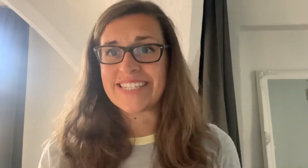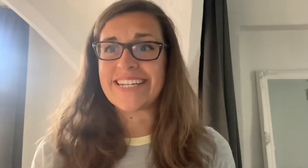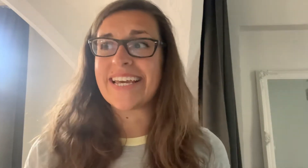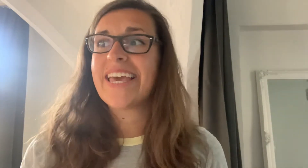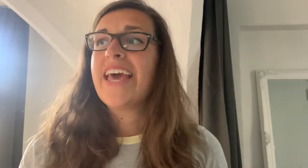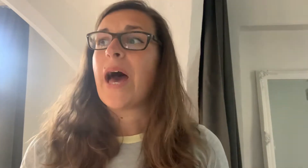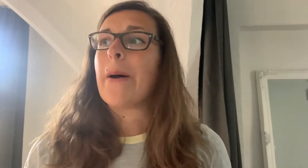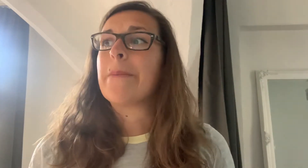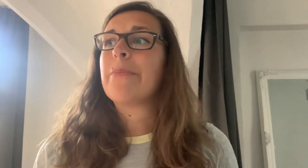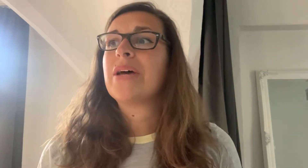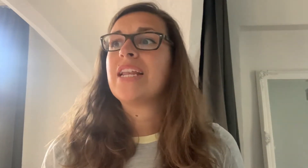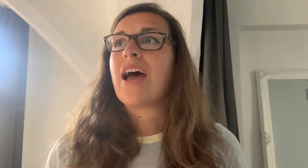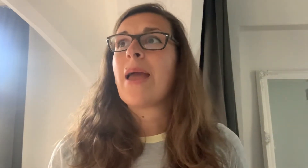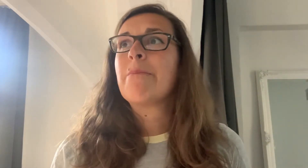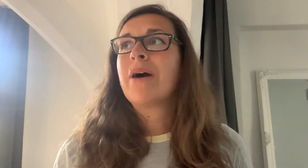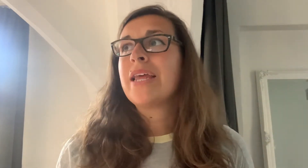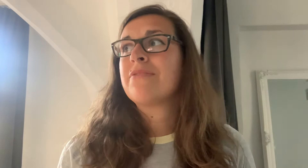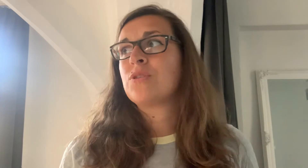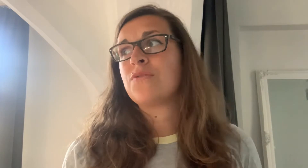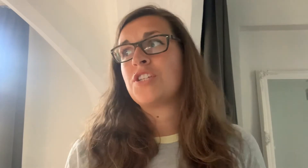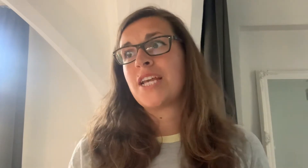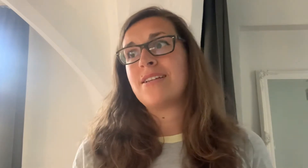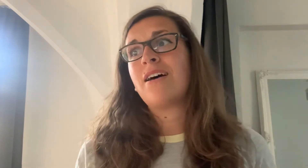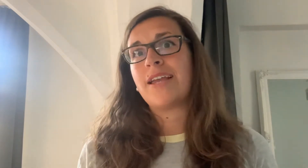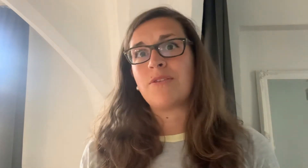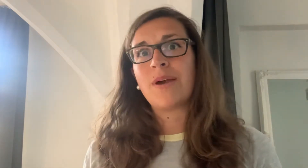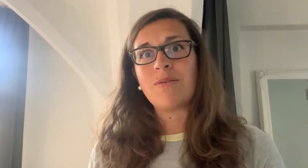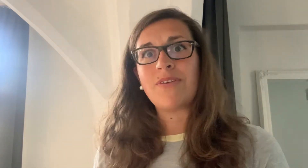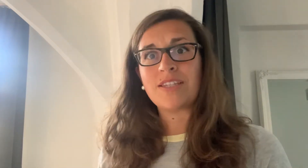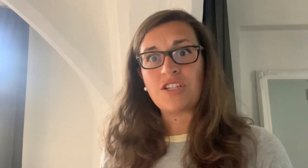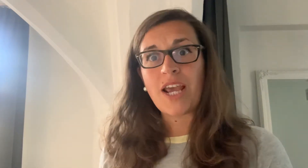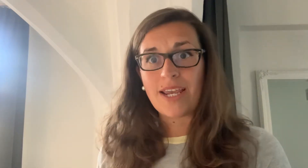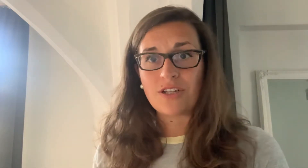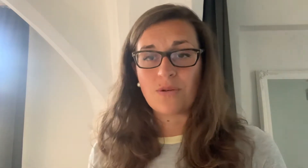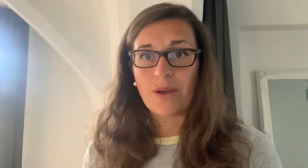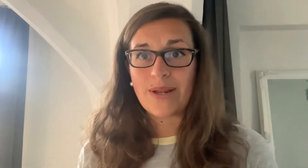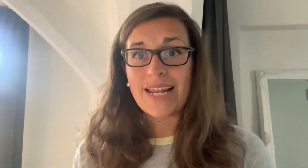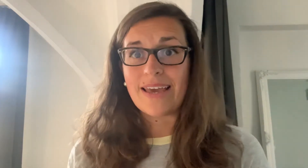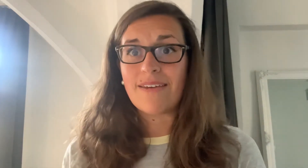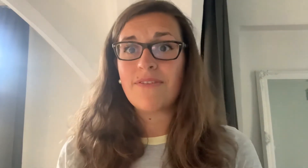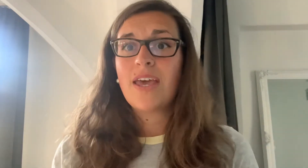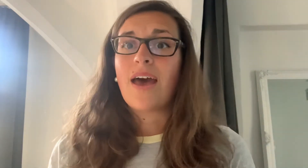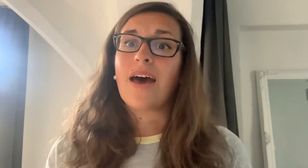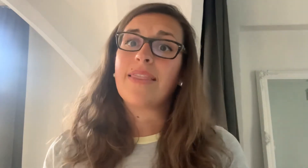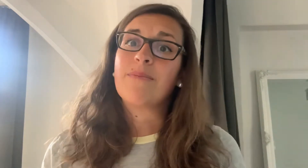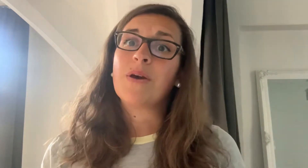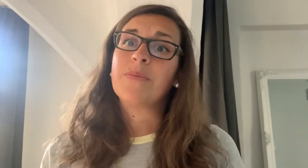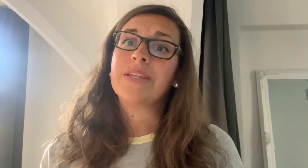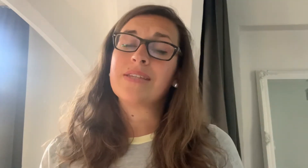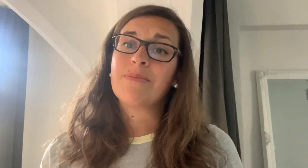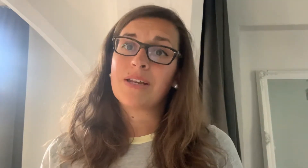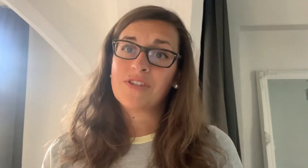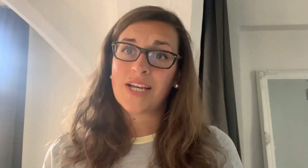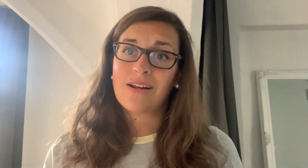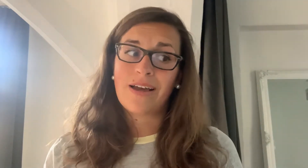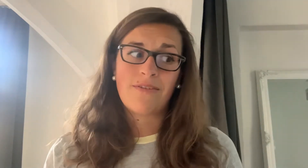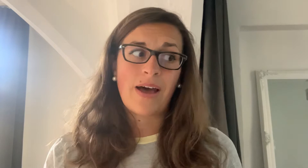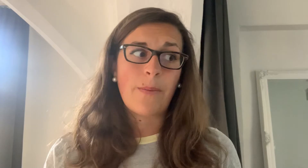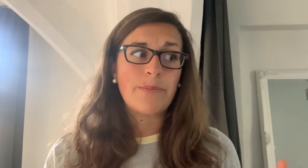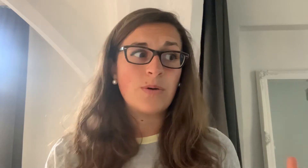fantastic, but it might have sort of shed a light, the way that we've had to change the way we live at the moment, it might have shed a light of how